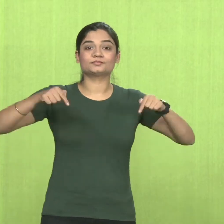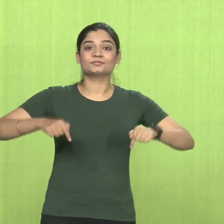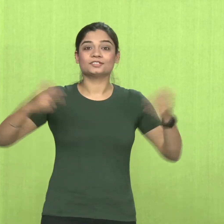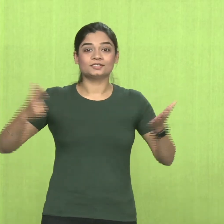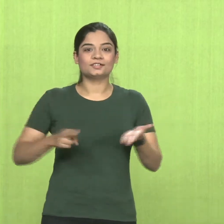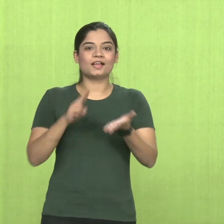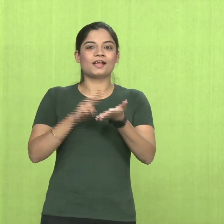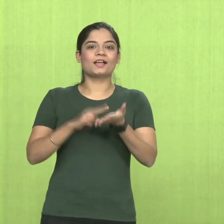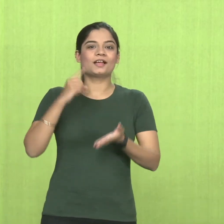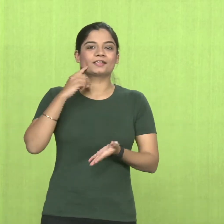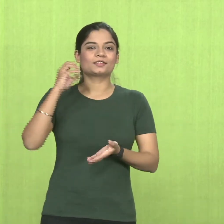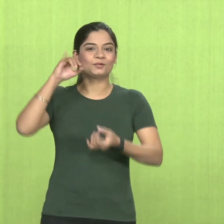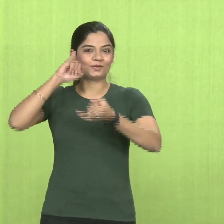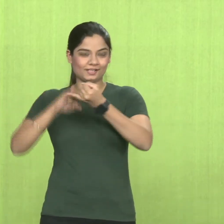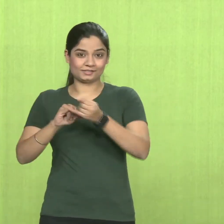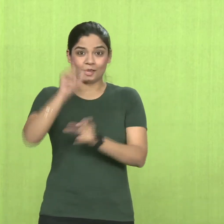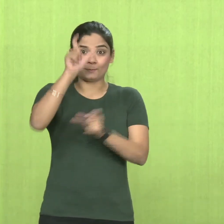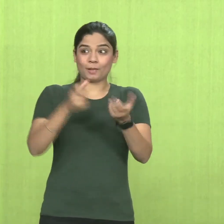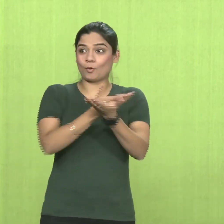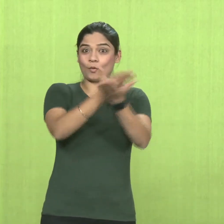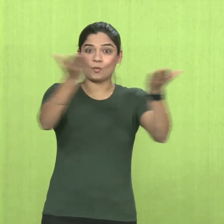Dear learners, welcome to NIOS.